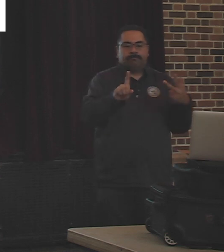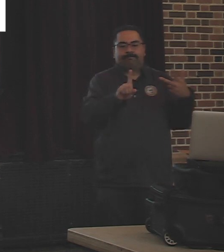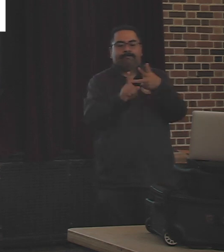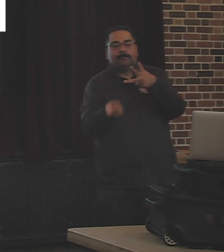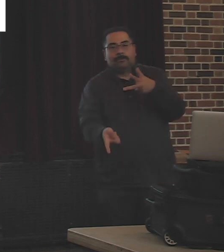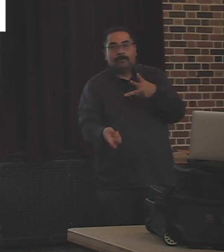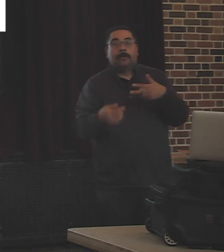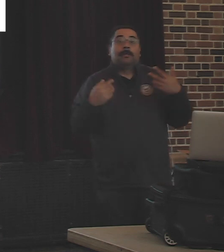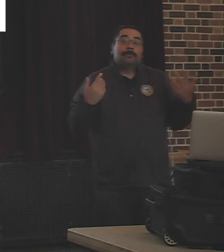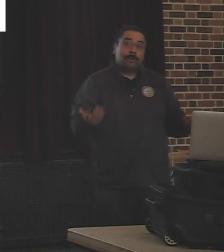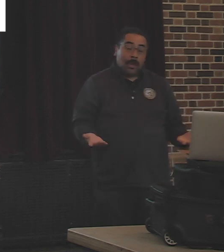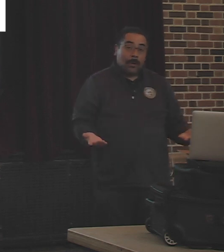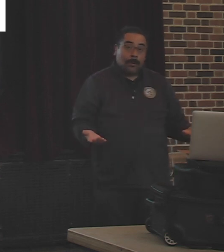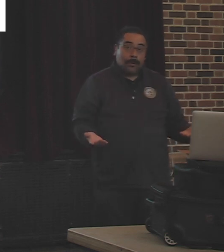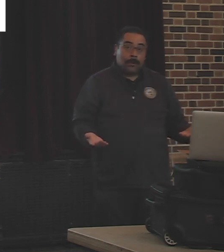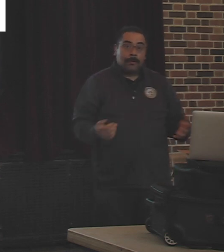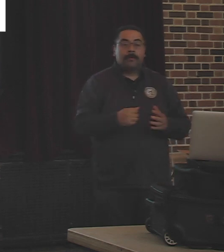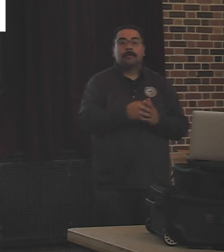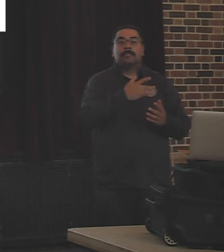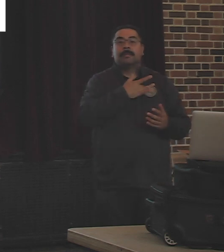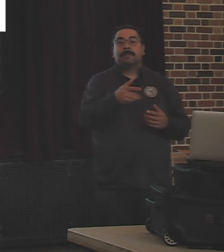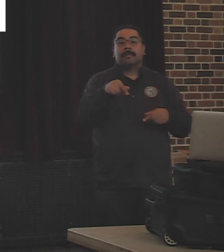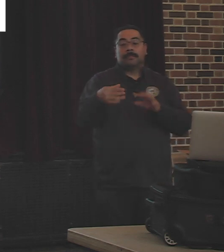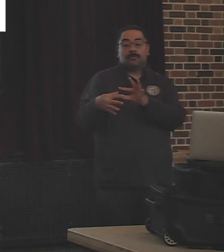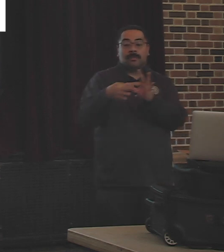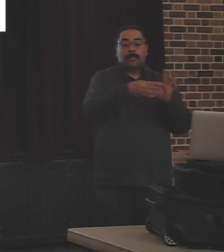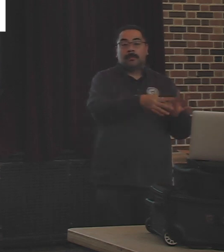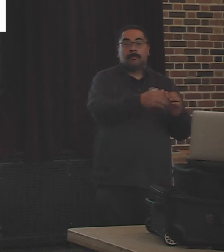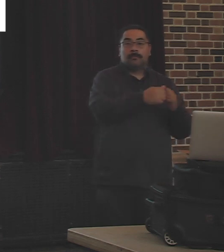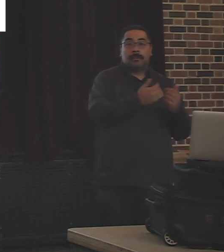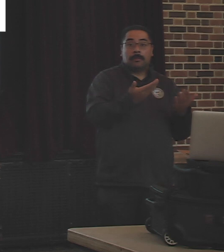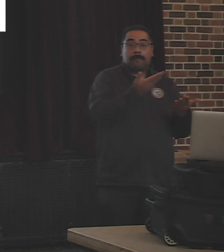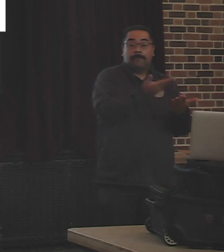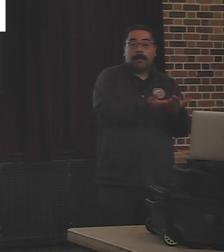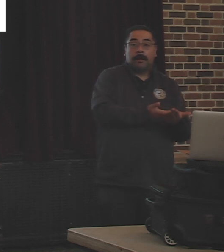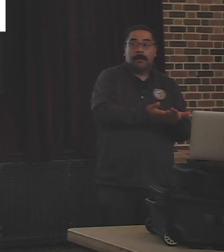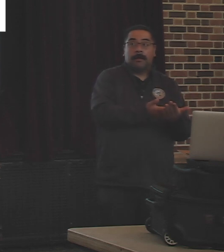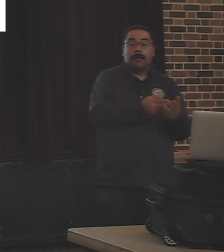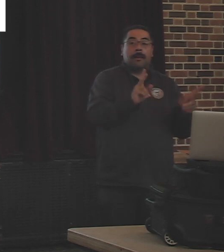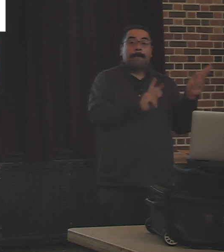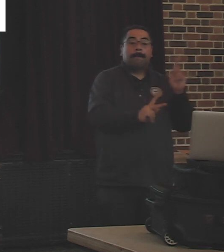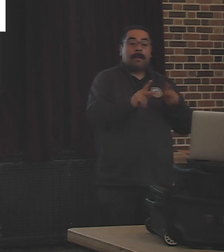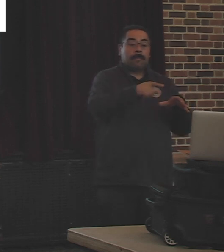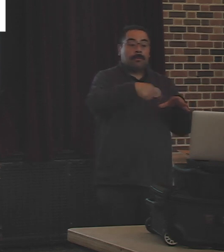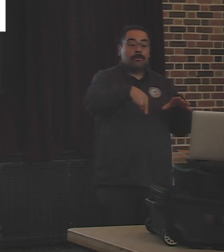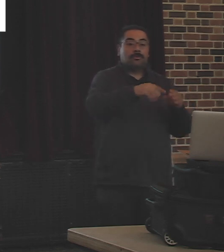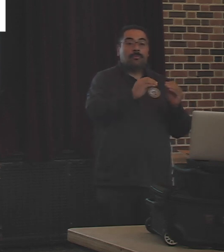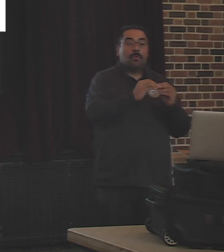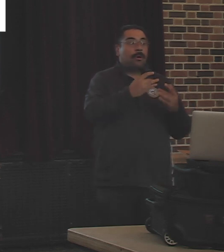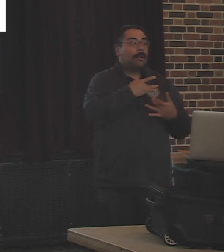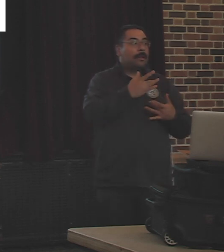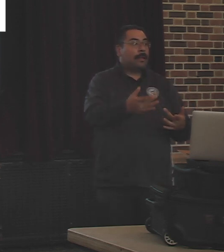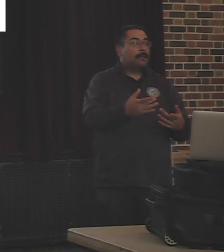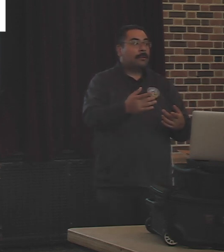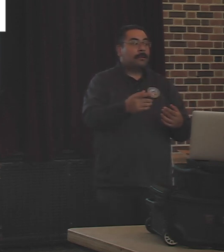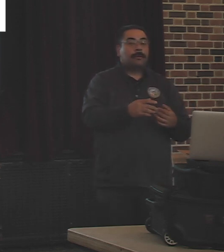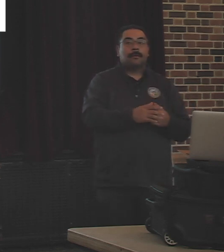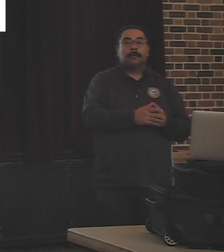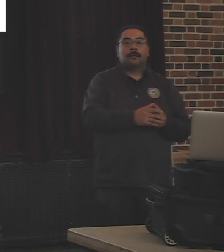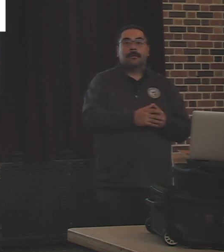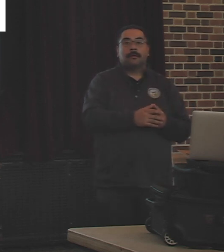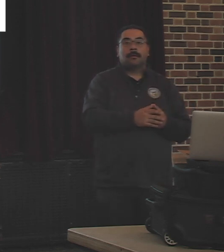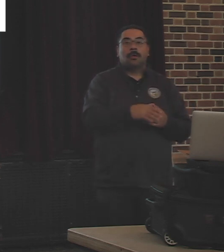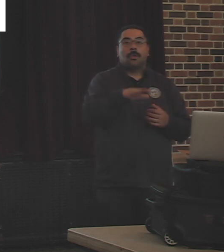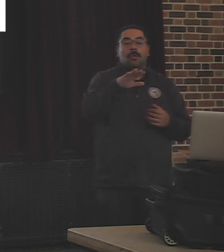So typically, this correlates directly to the fact that the populations are more likely to,